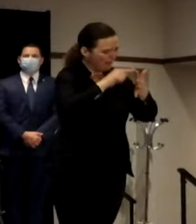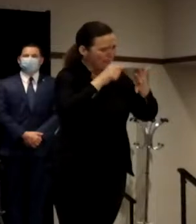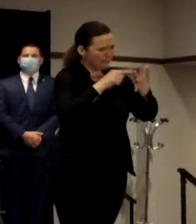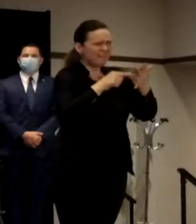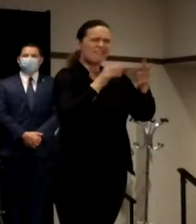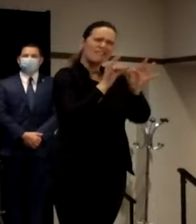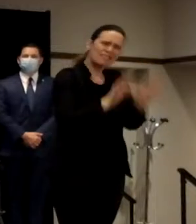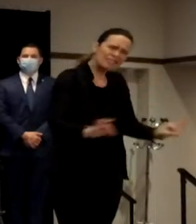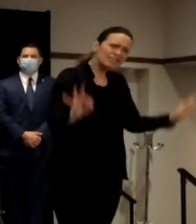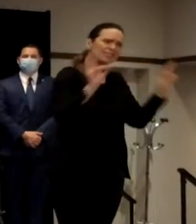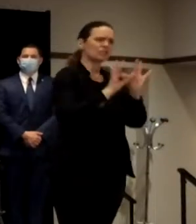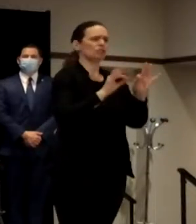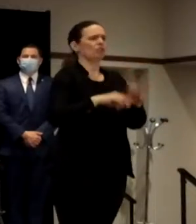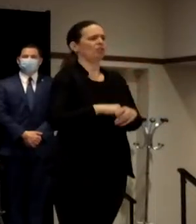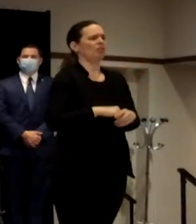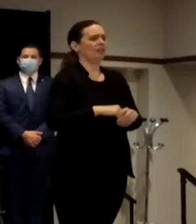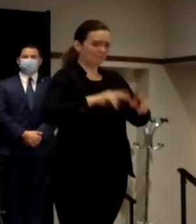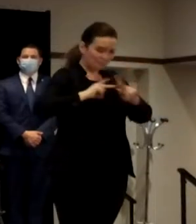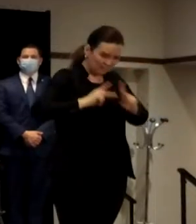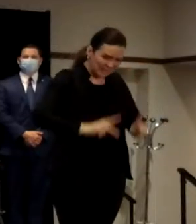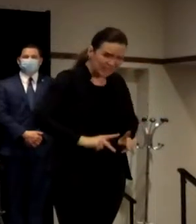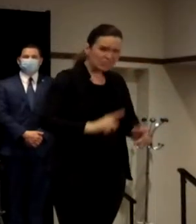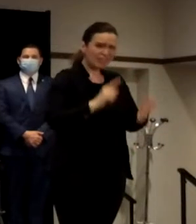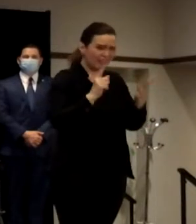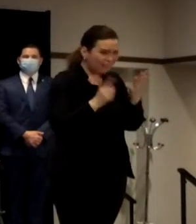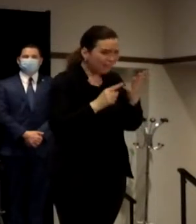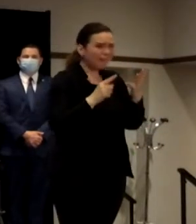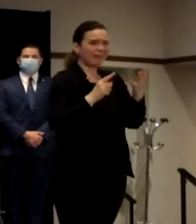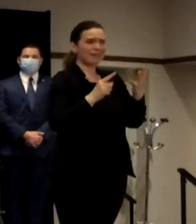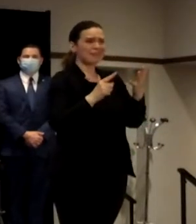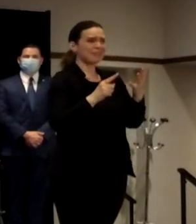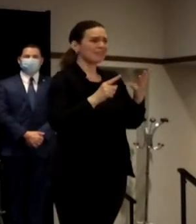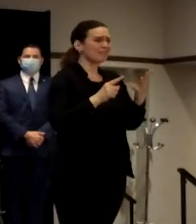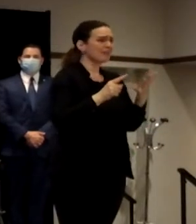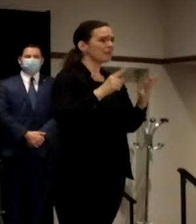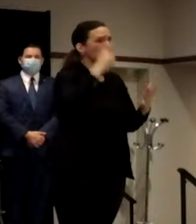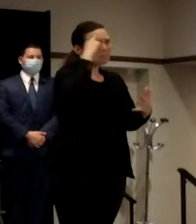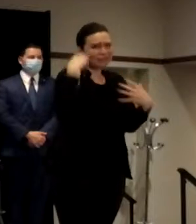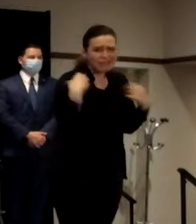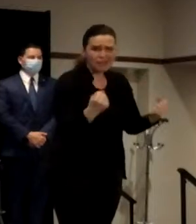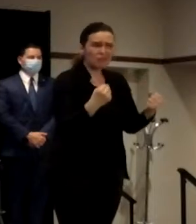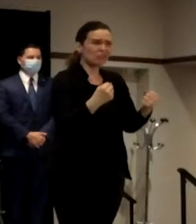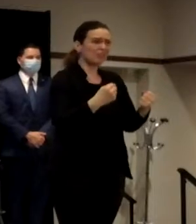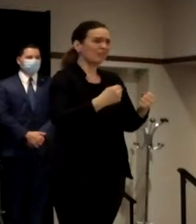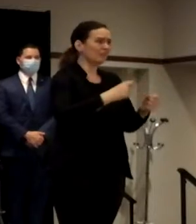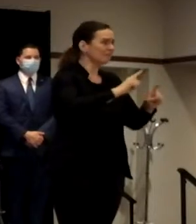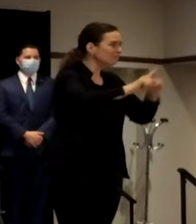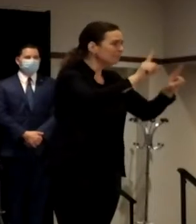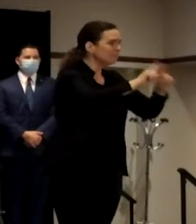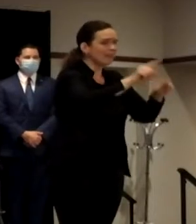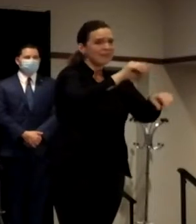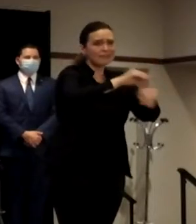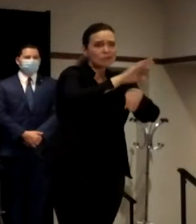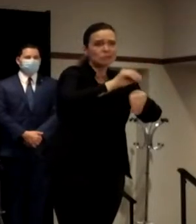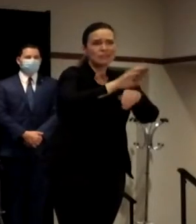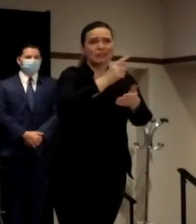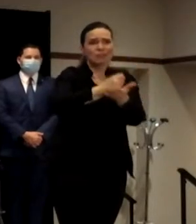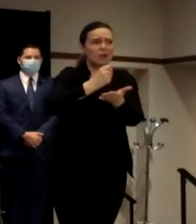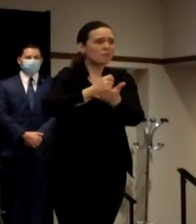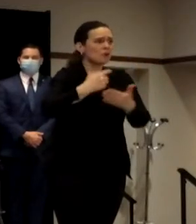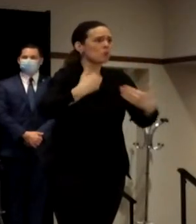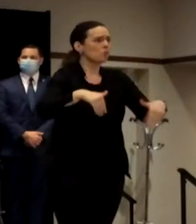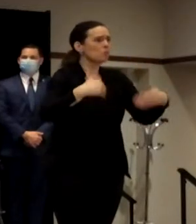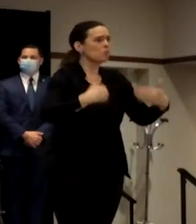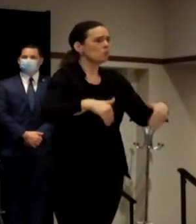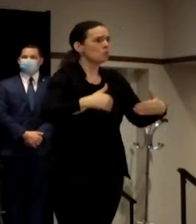nutrition, physical, occupational speech therapy, mental health services, and opportunities for physical